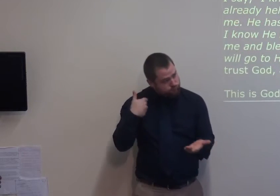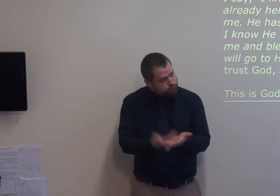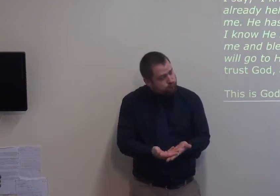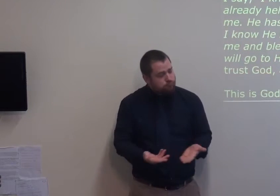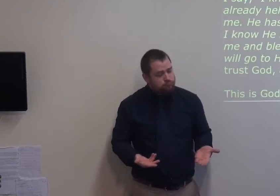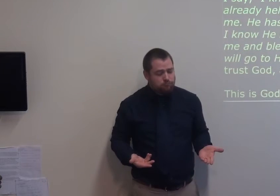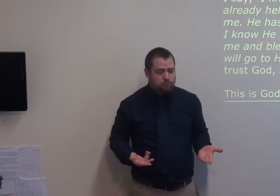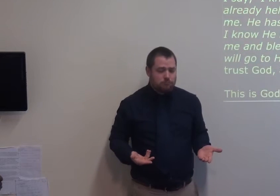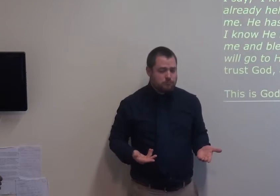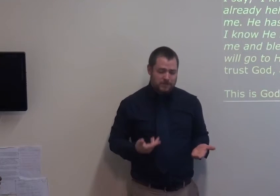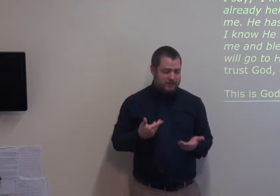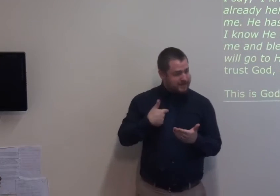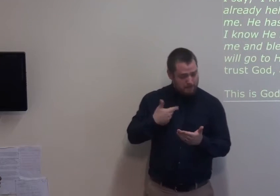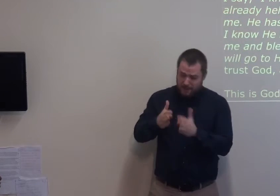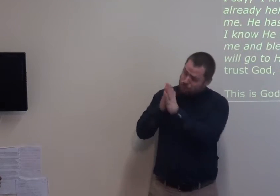He's answered my prayers.